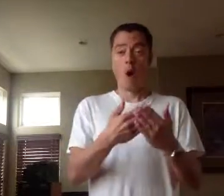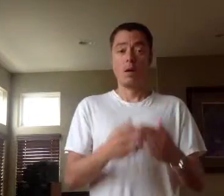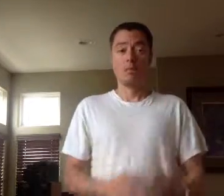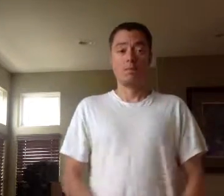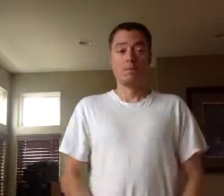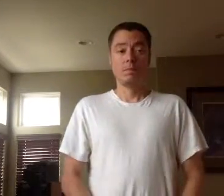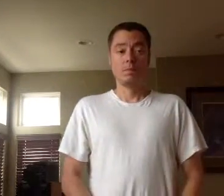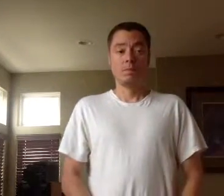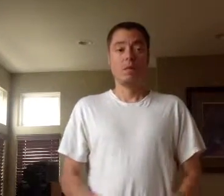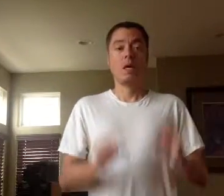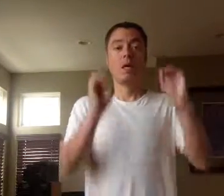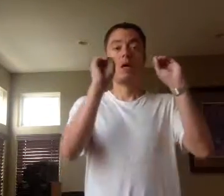none,